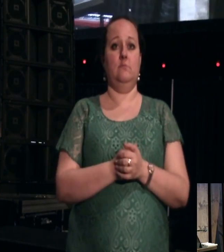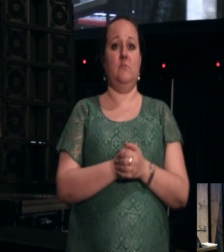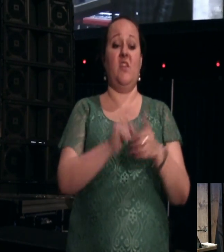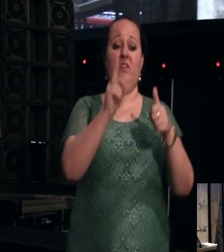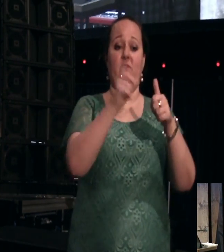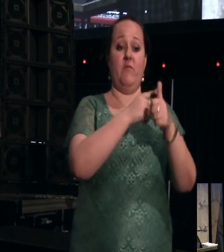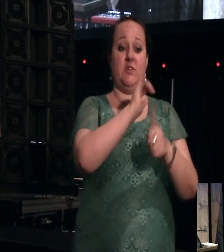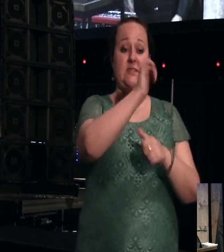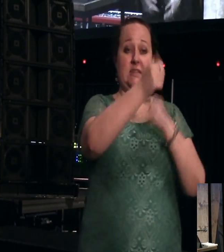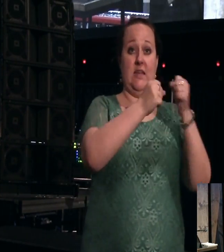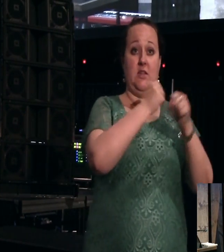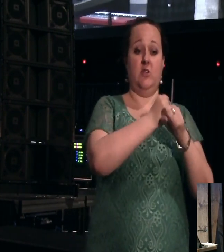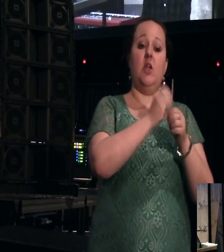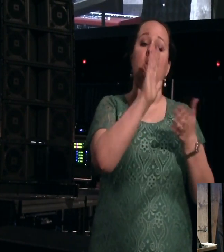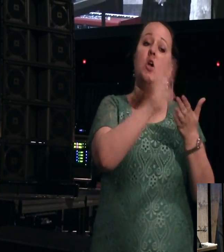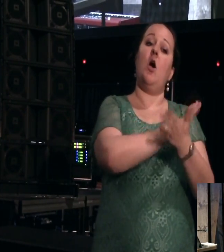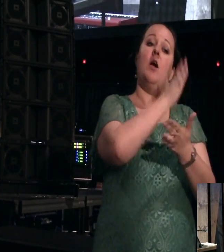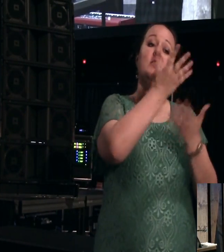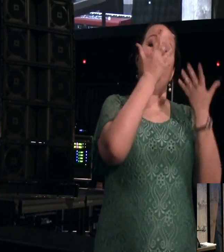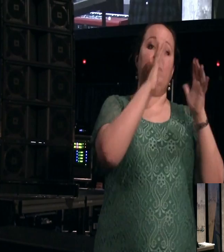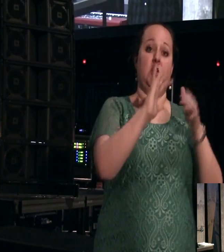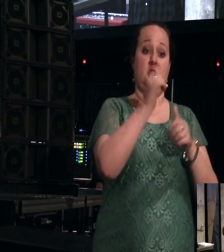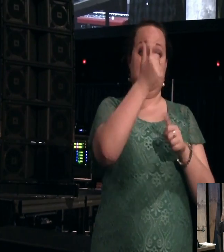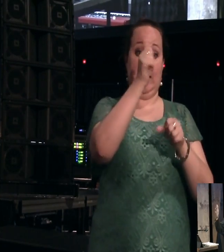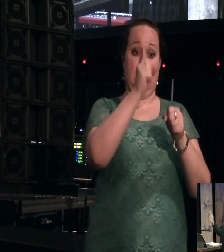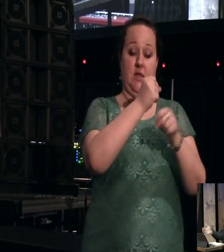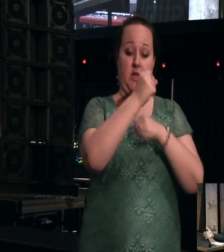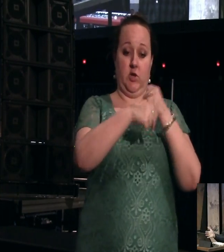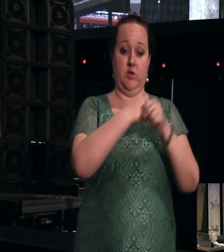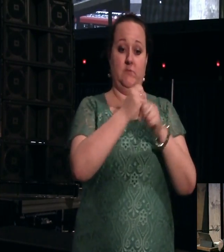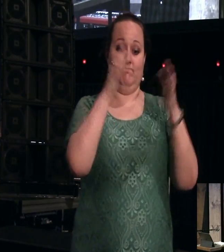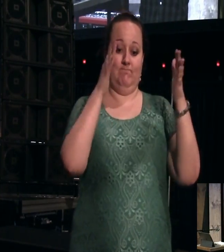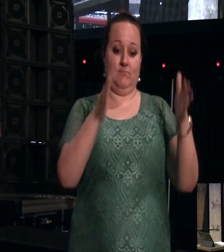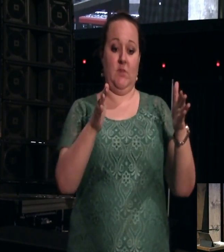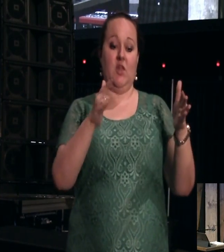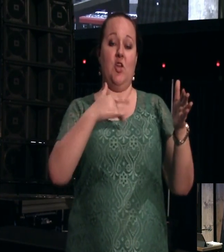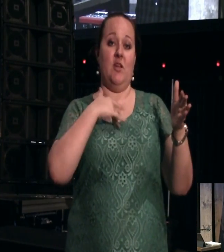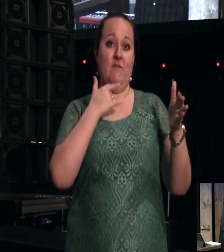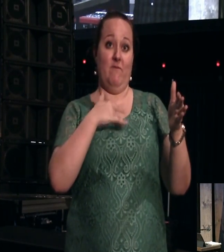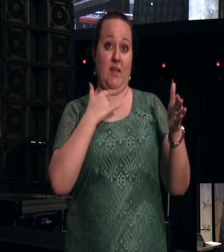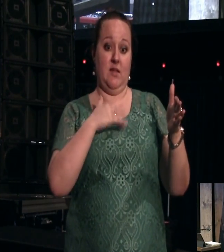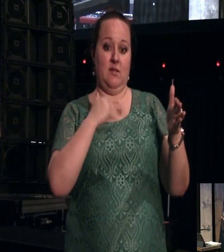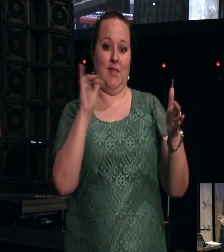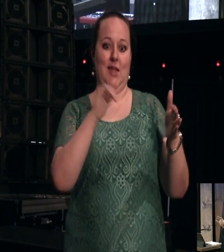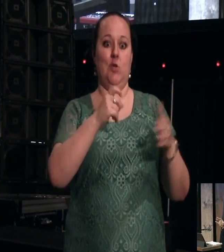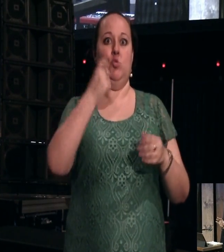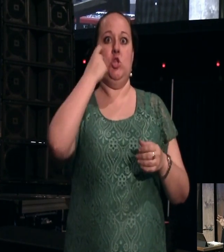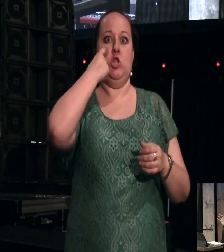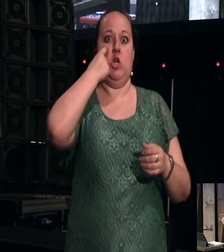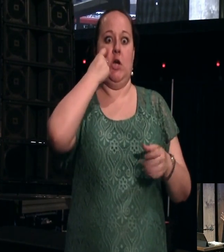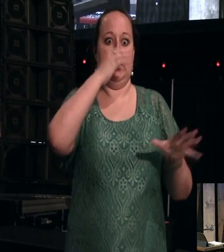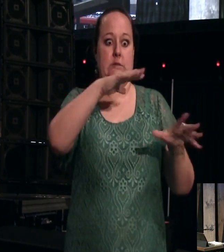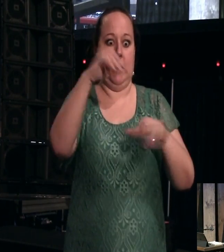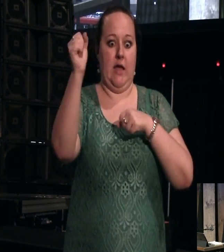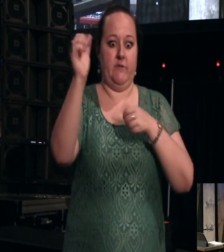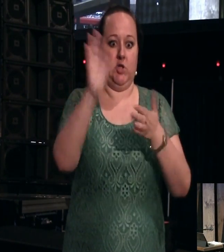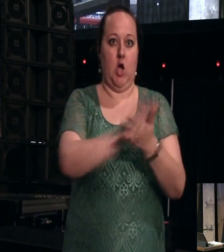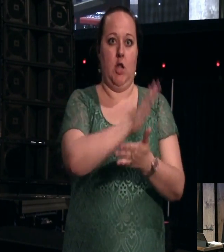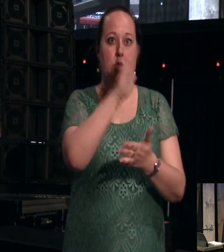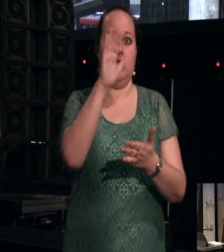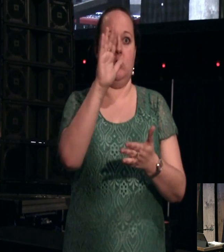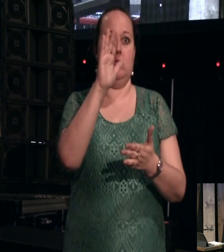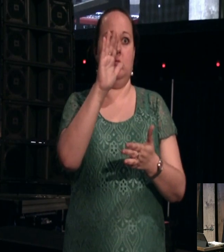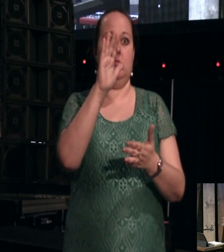Okay? For the first 10 years out of college, you're going to feel as if you